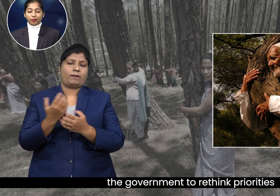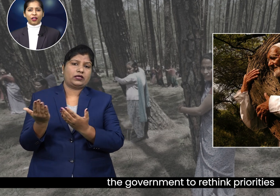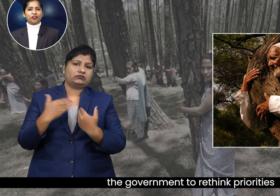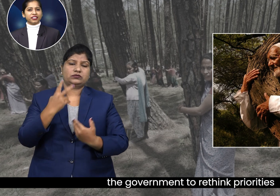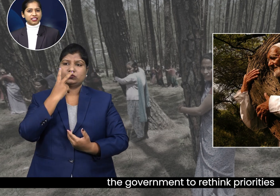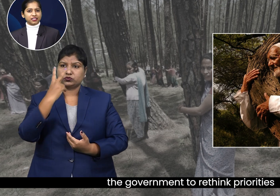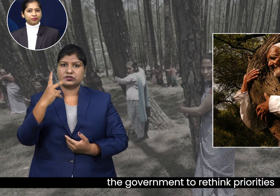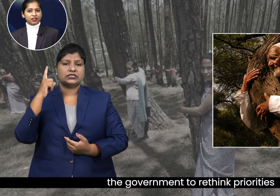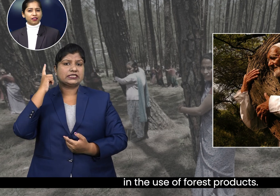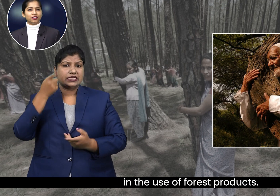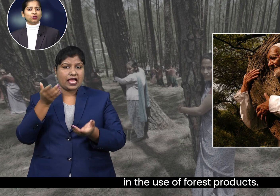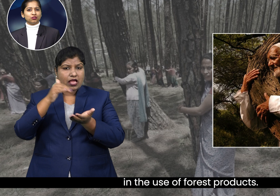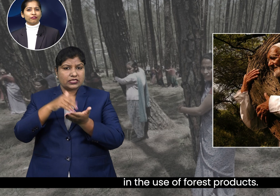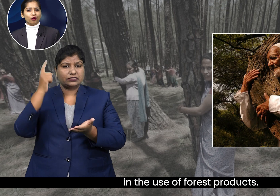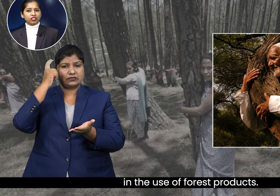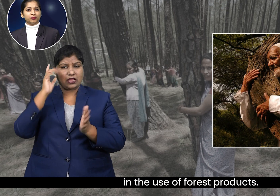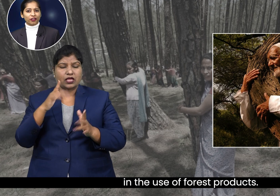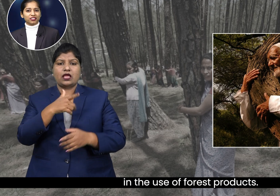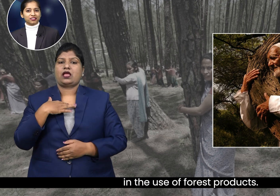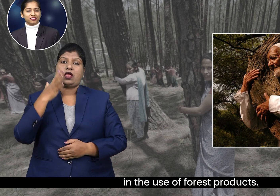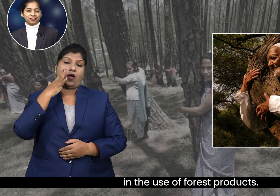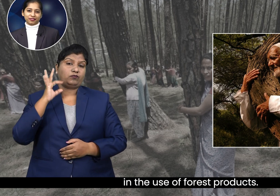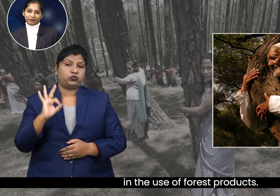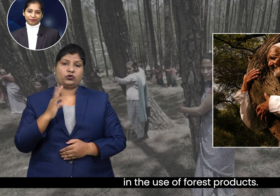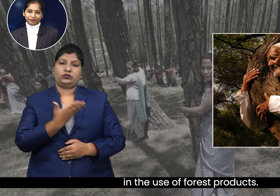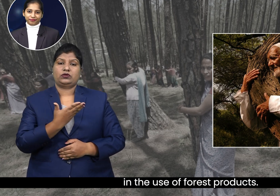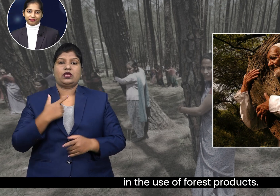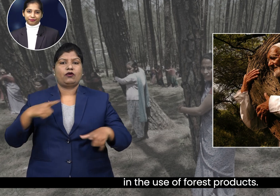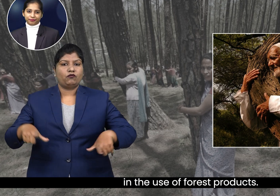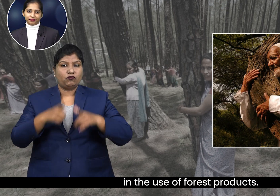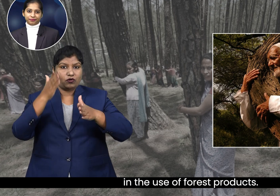rethink priorities in the use of forest products.